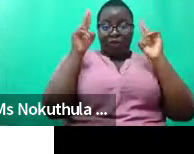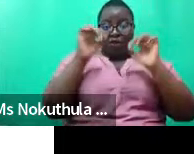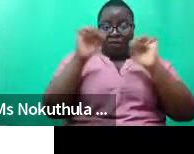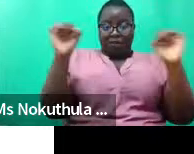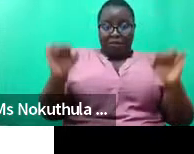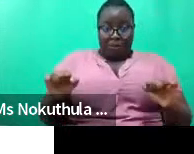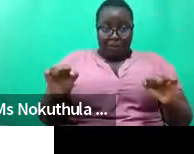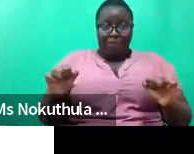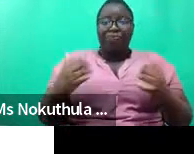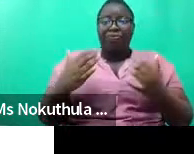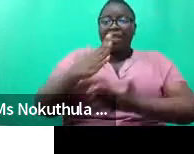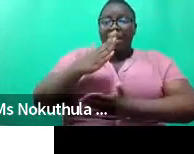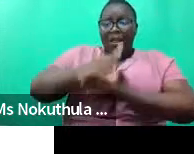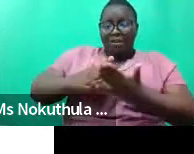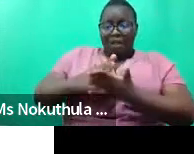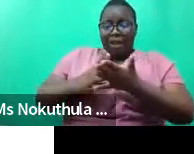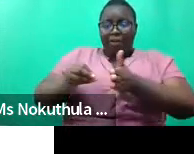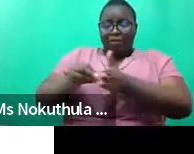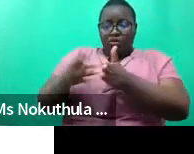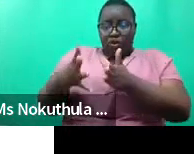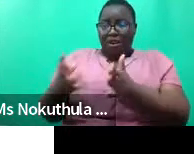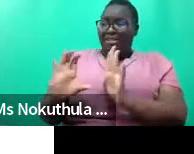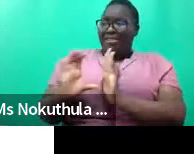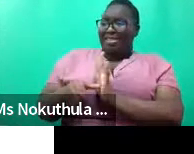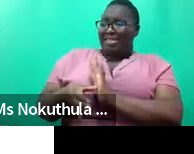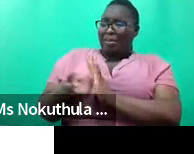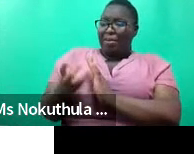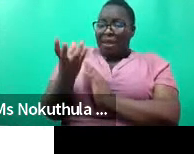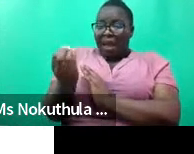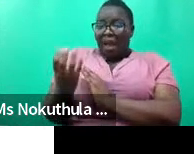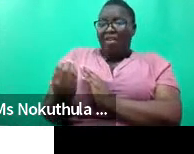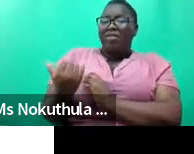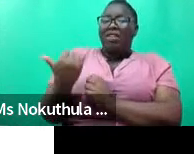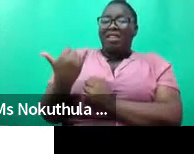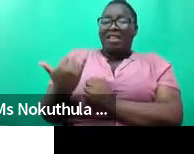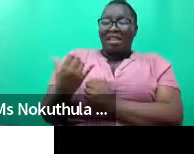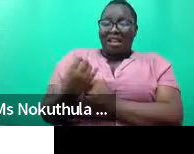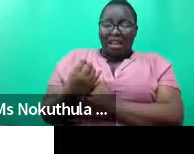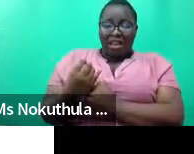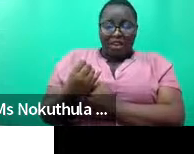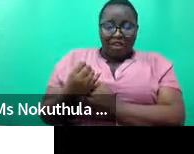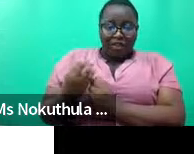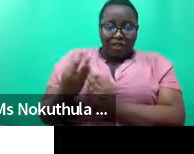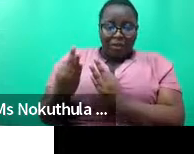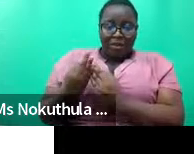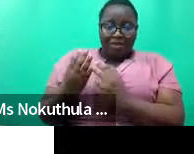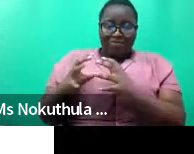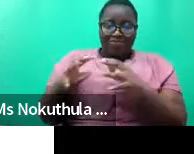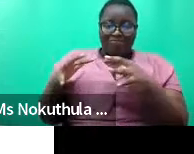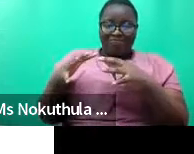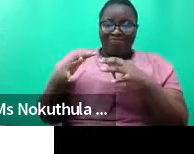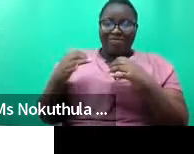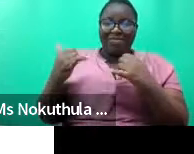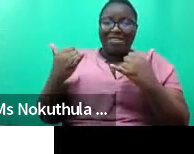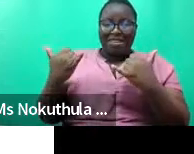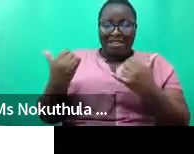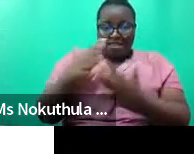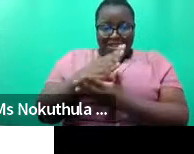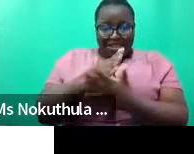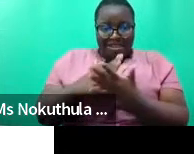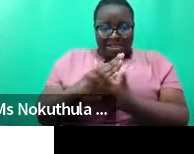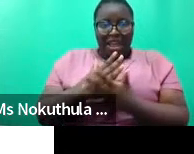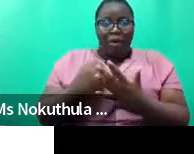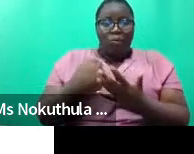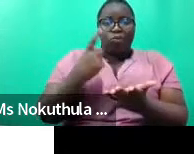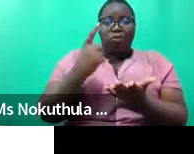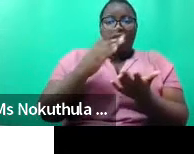students who have disability are from the overcrowded families. These families may be too chaotic during therapeutic session,